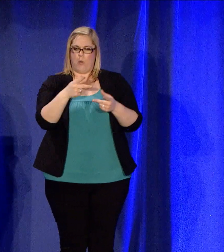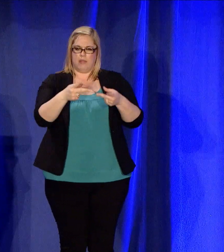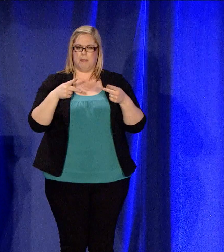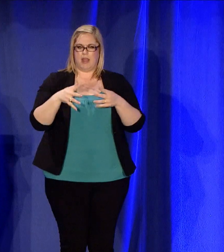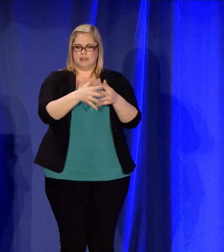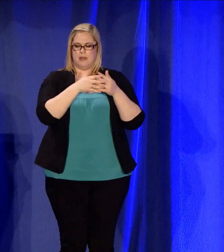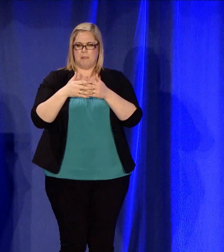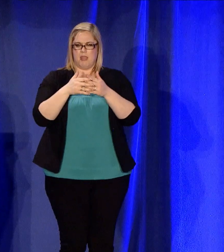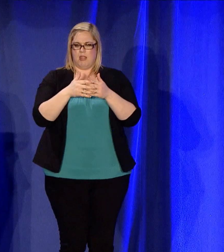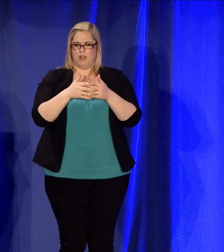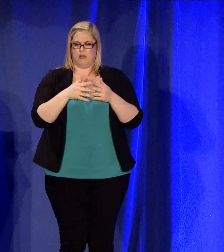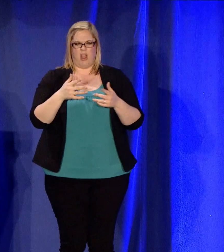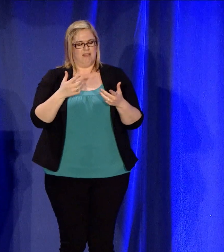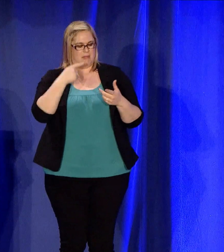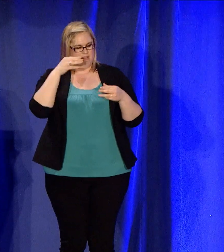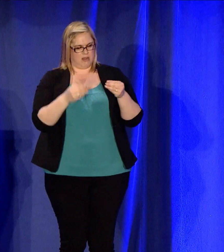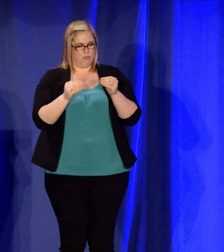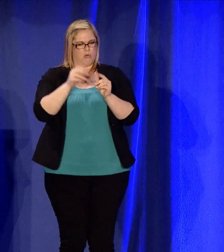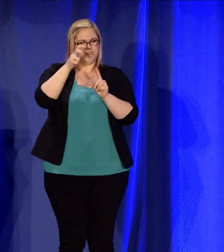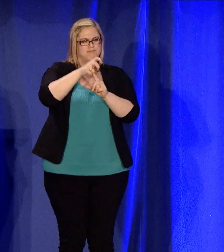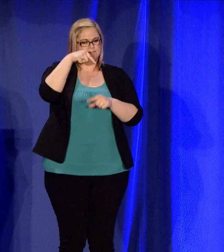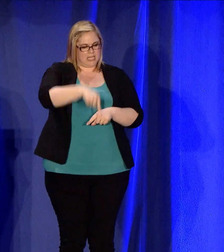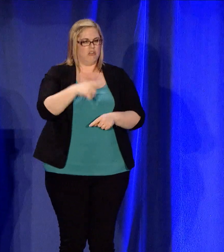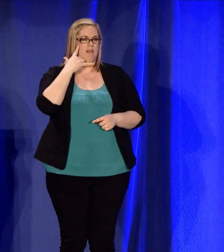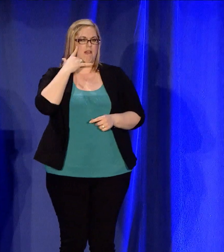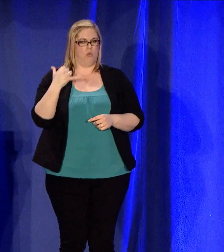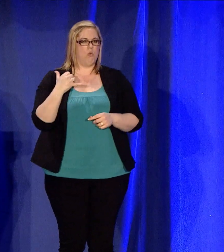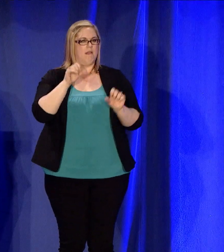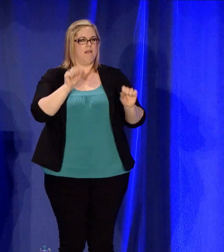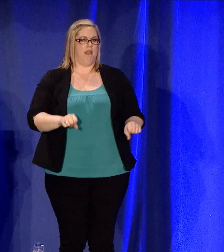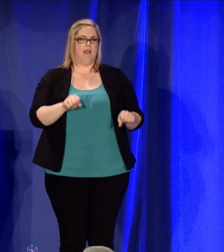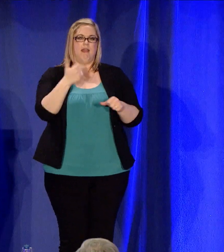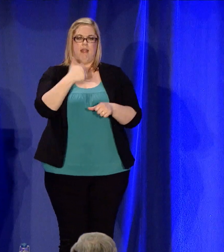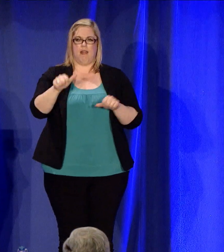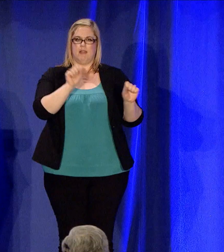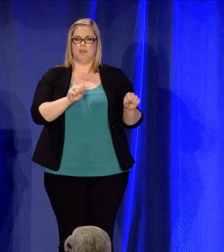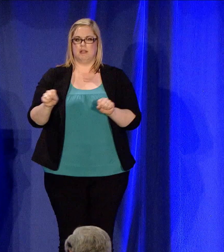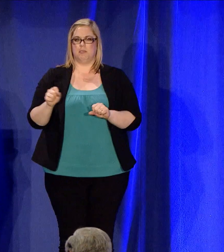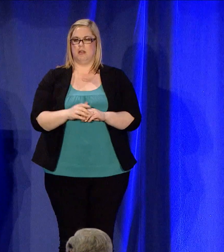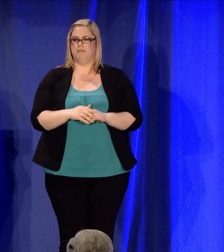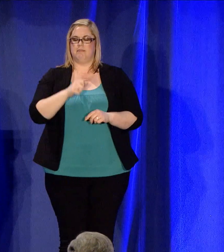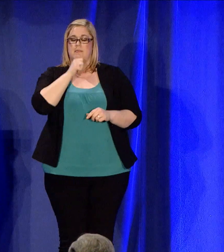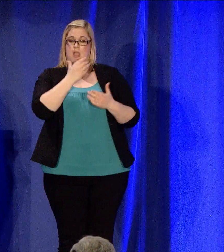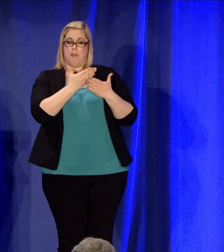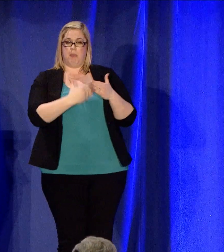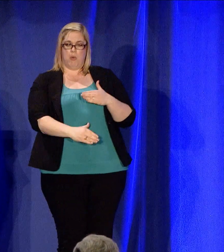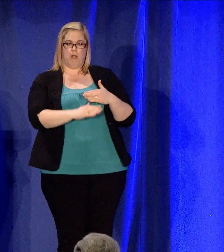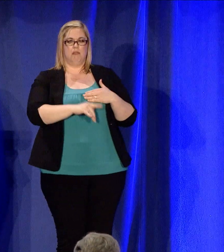and where better than in California? No, I was not born in